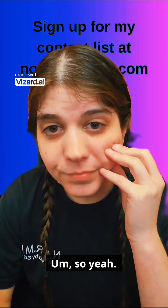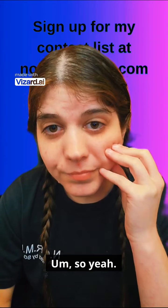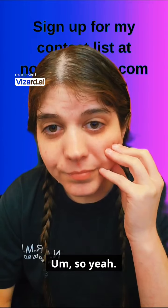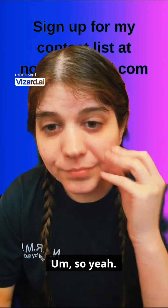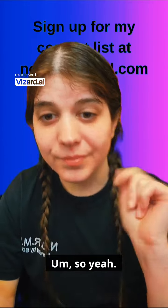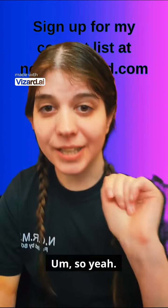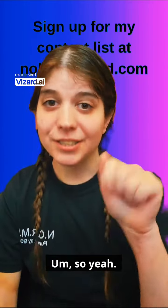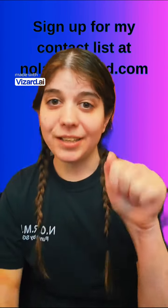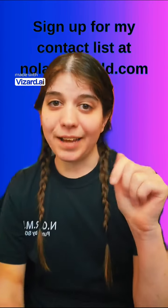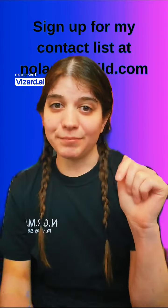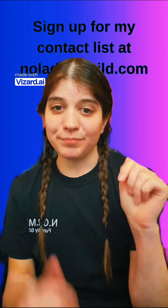So yeah.